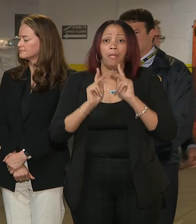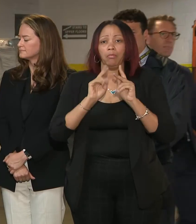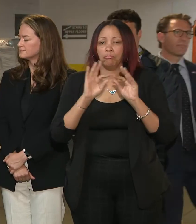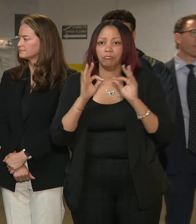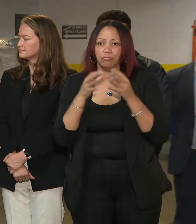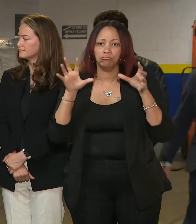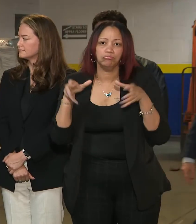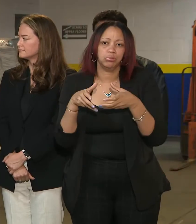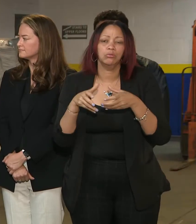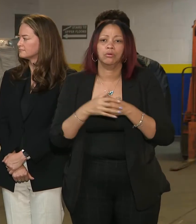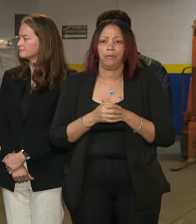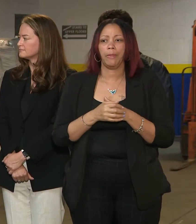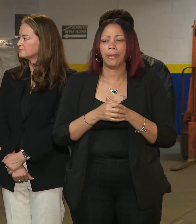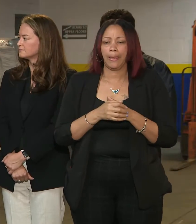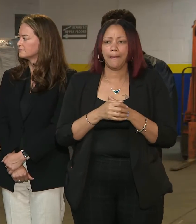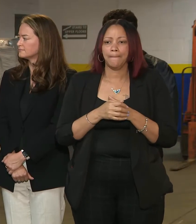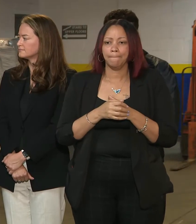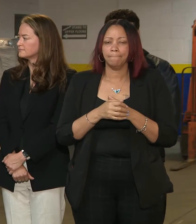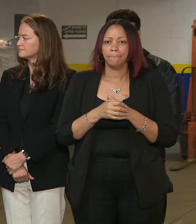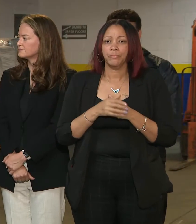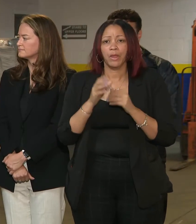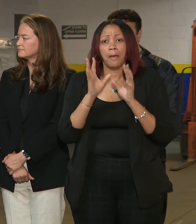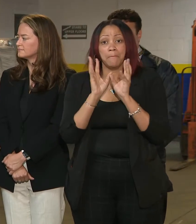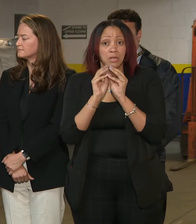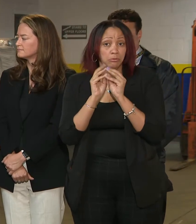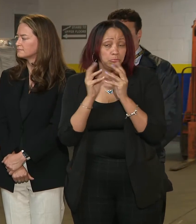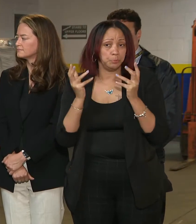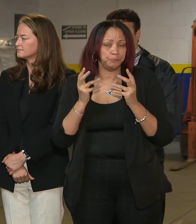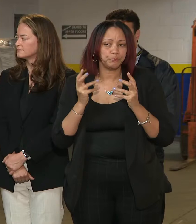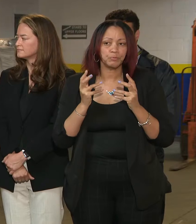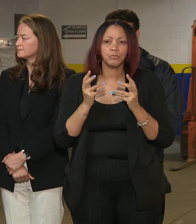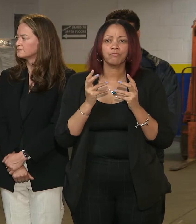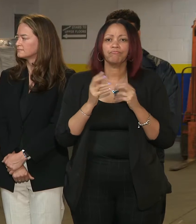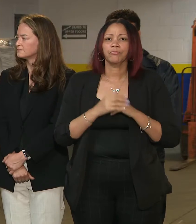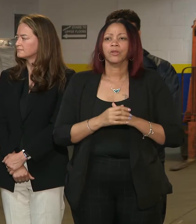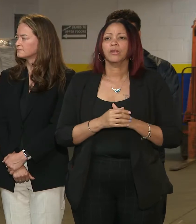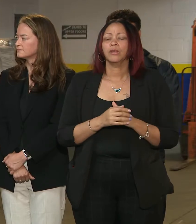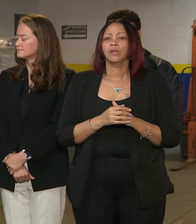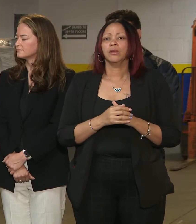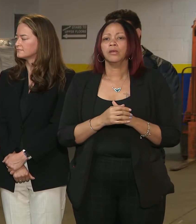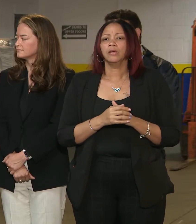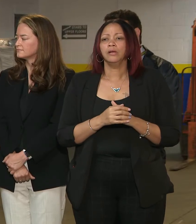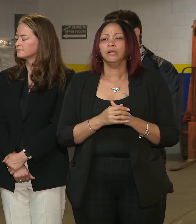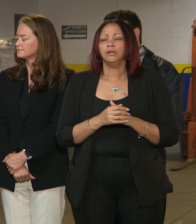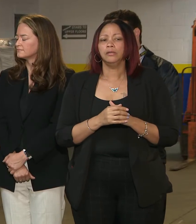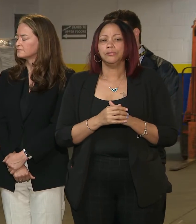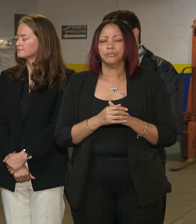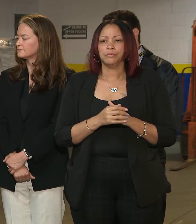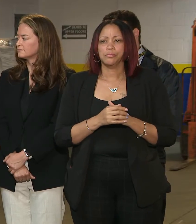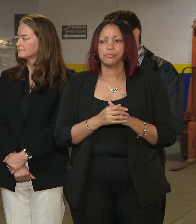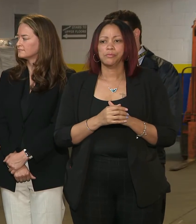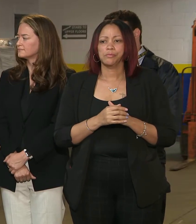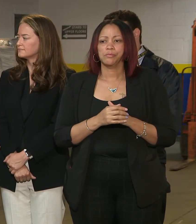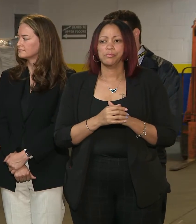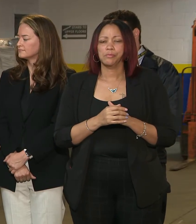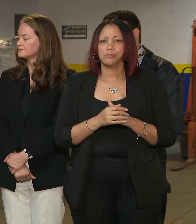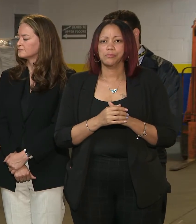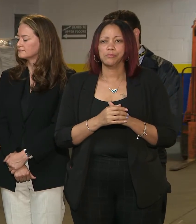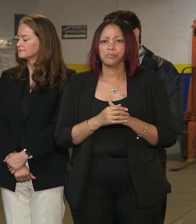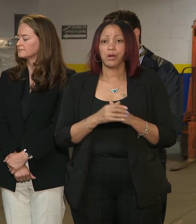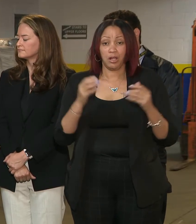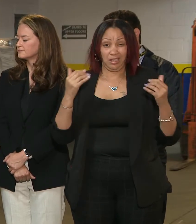April, meeting the most acute, the most pressing